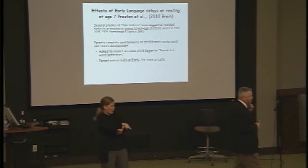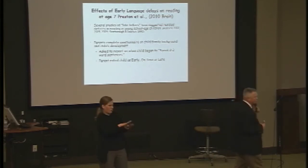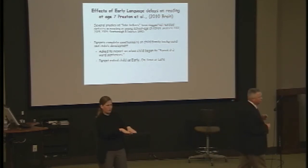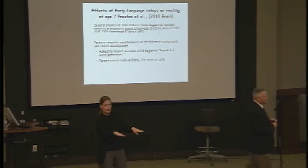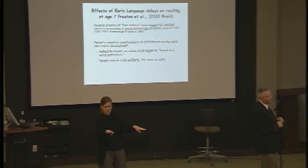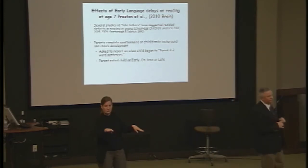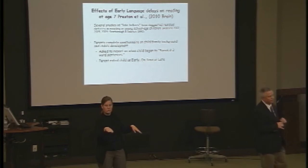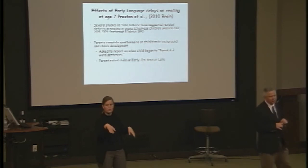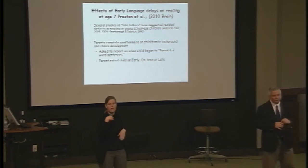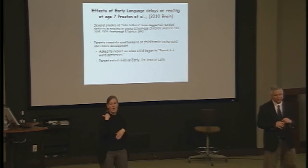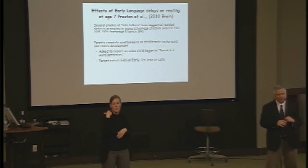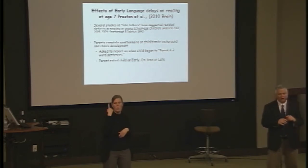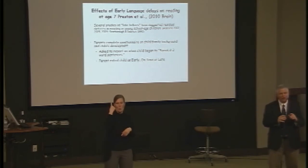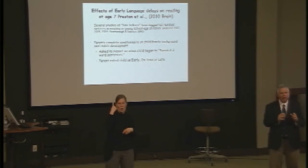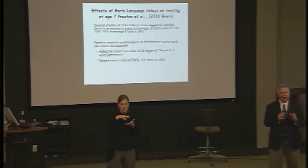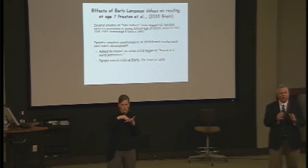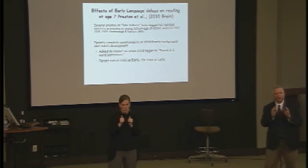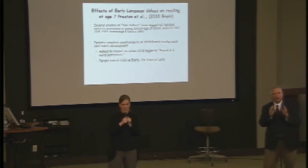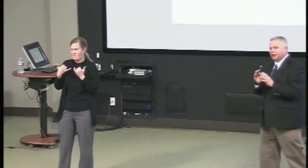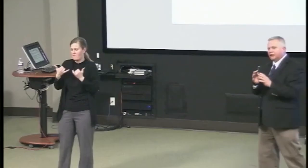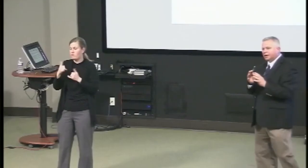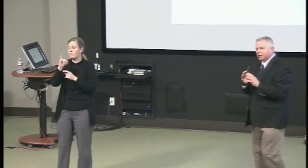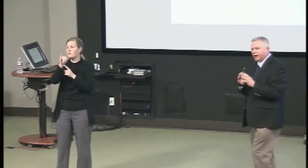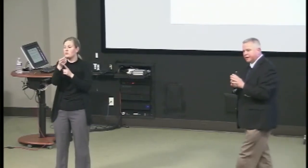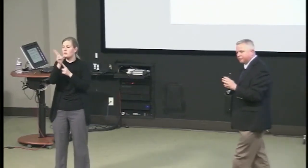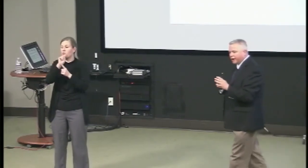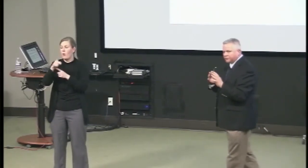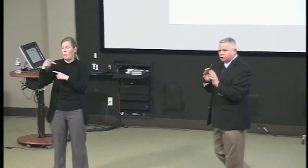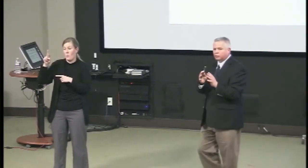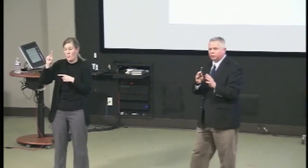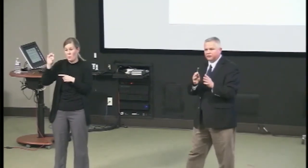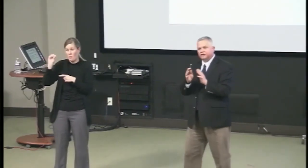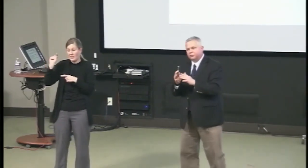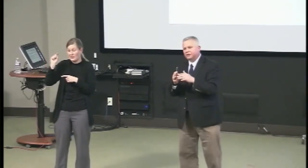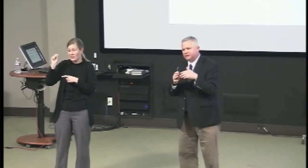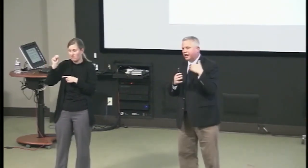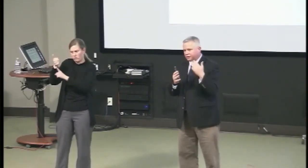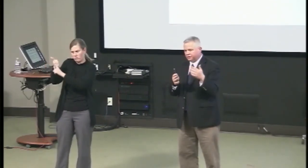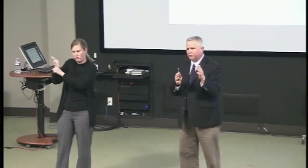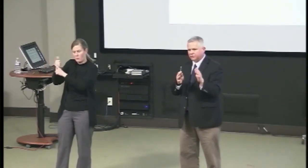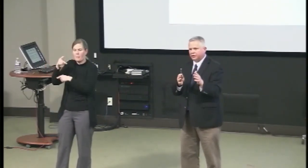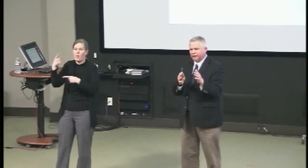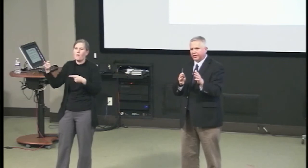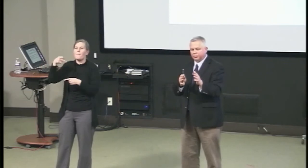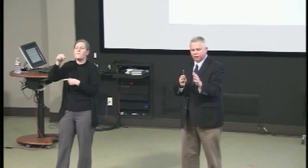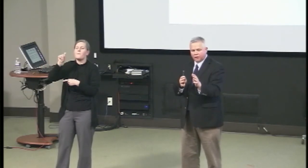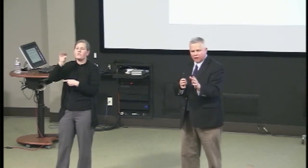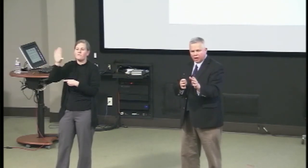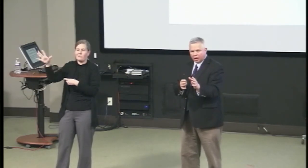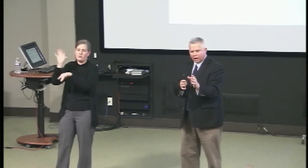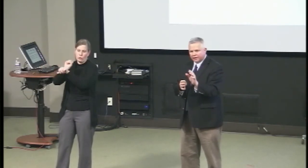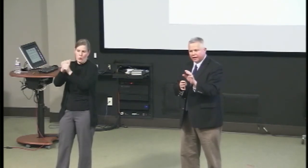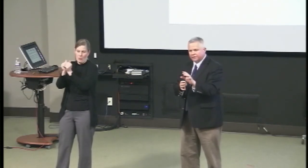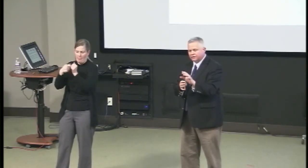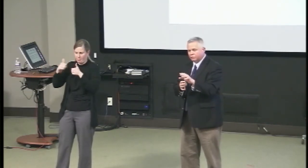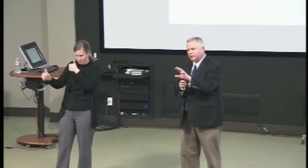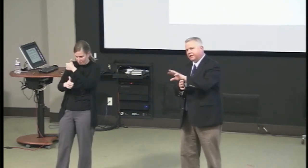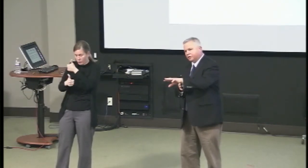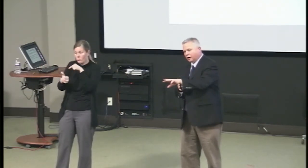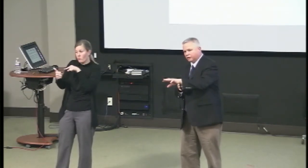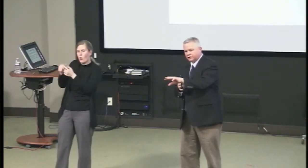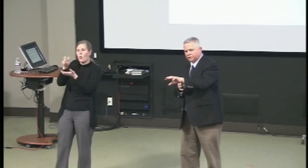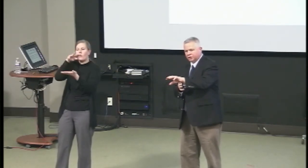at Haskins, John Preston, terrific kid, he identified 2 groups. He's a speech sound disorders expert.